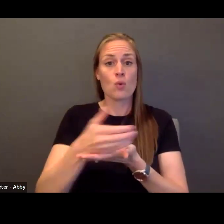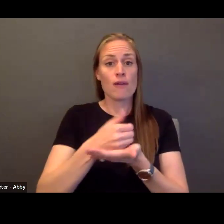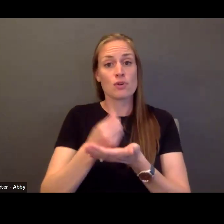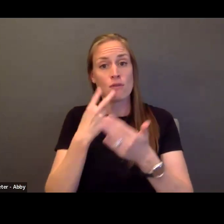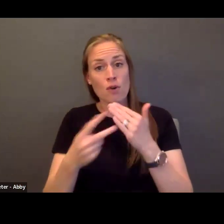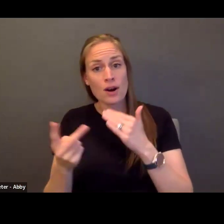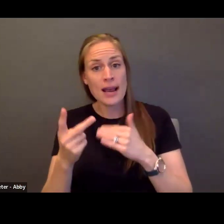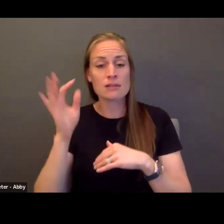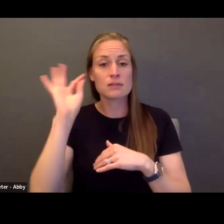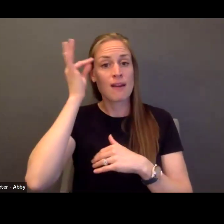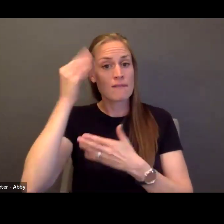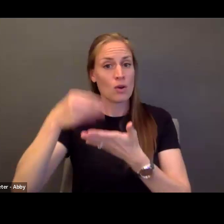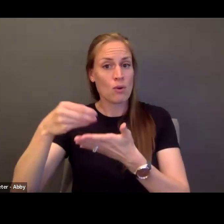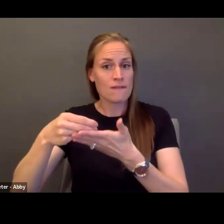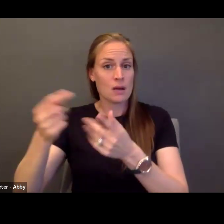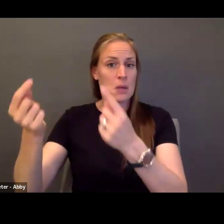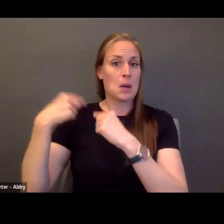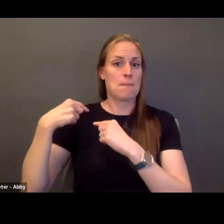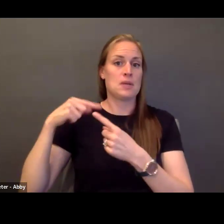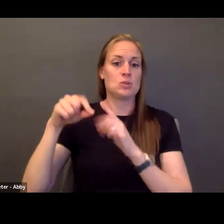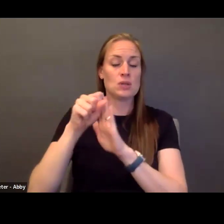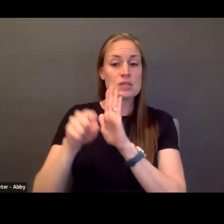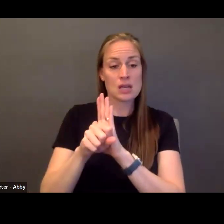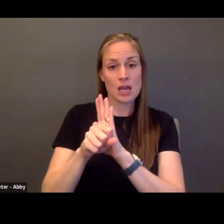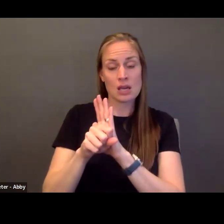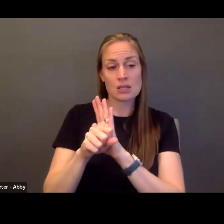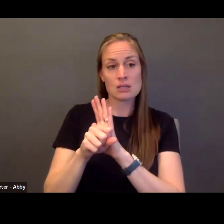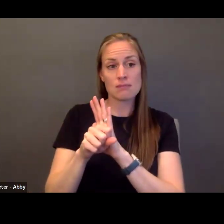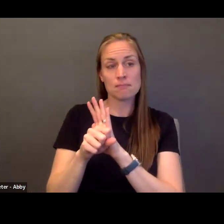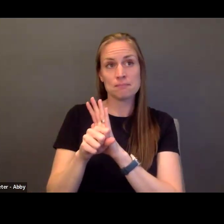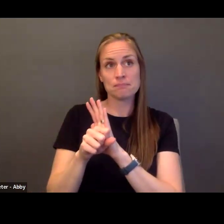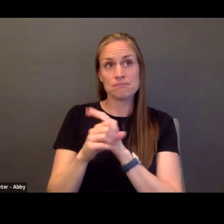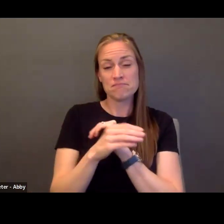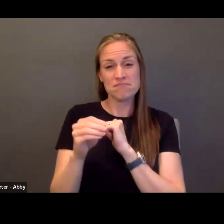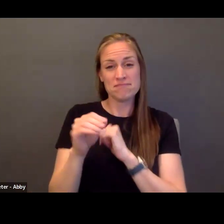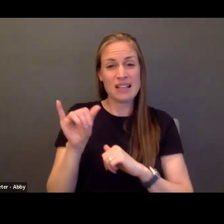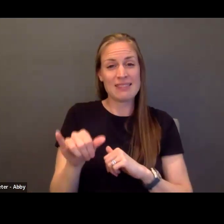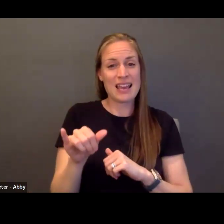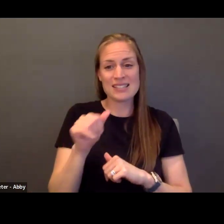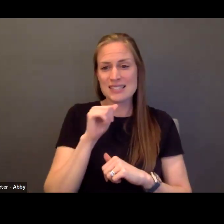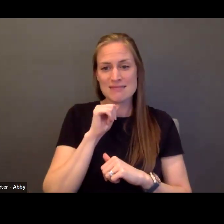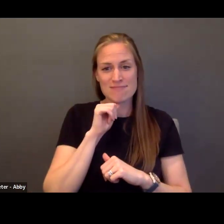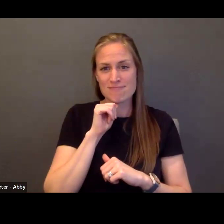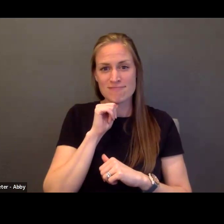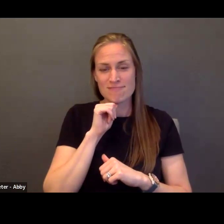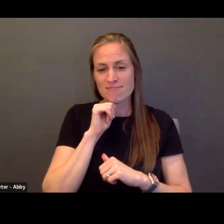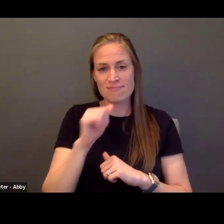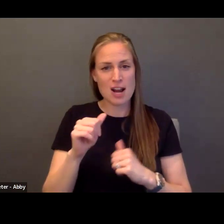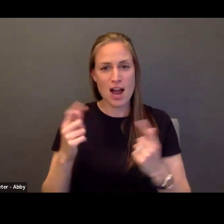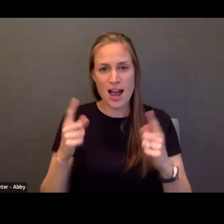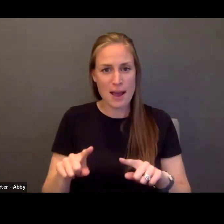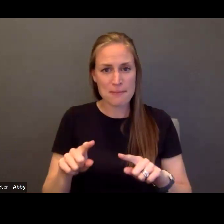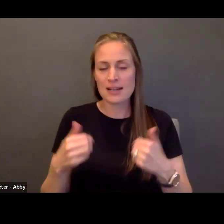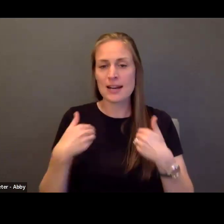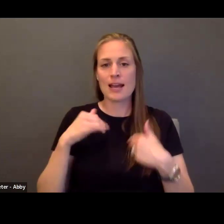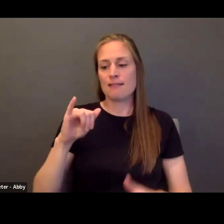funding coming into the state. And that's not happening. There's a couple of initiatives that are